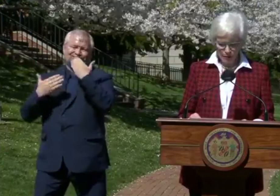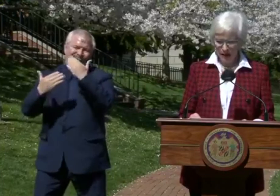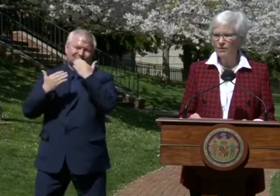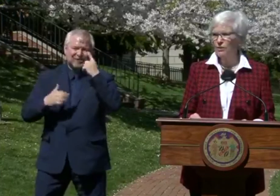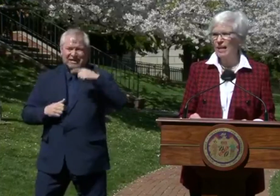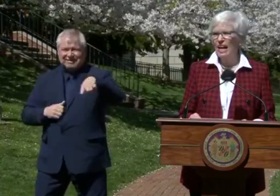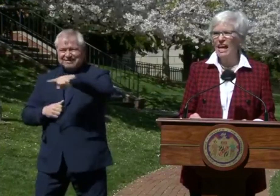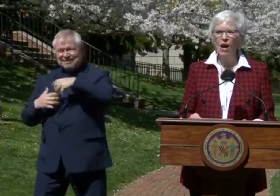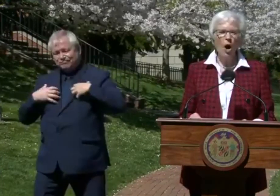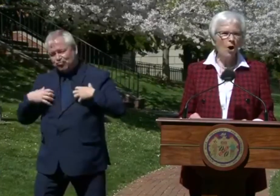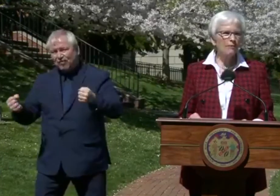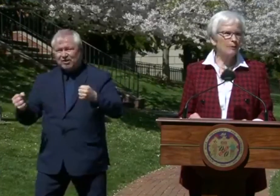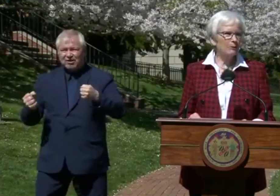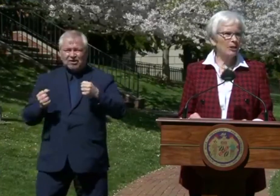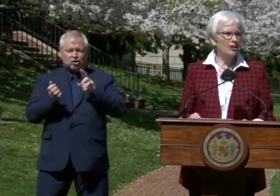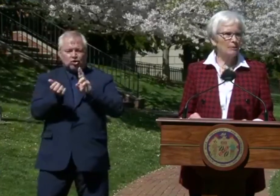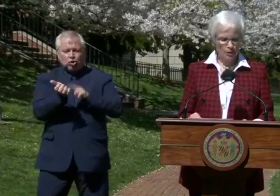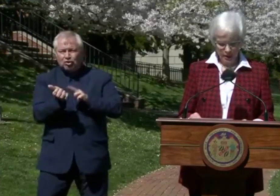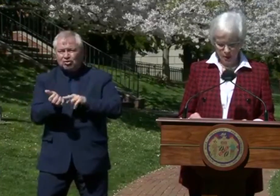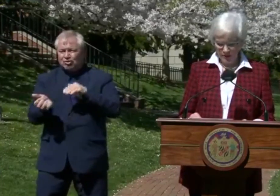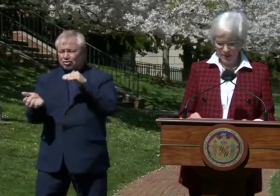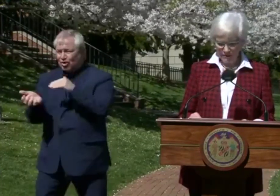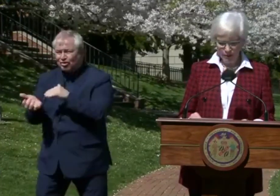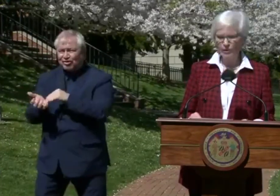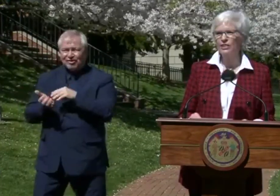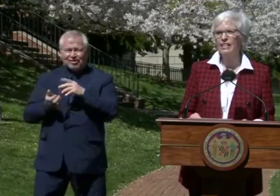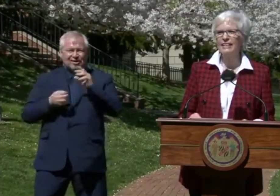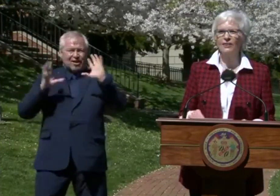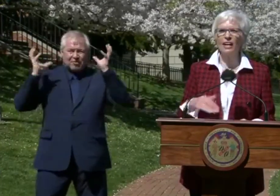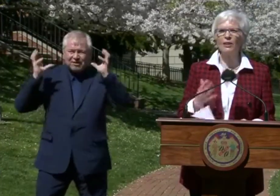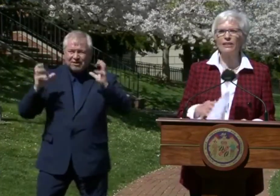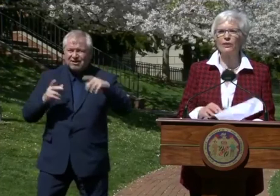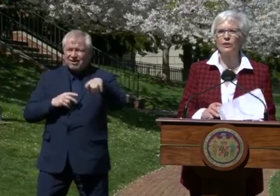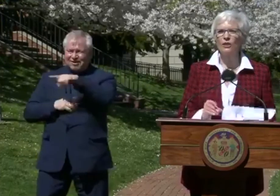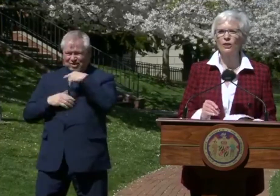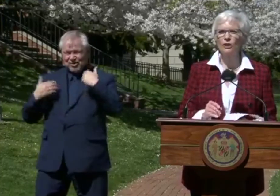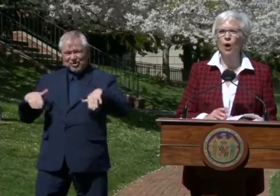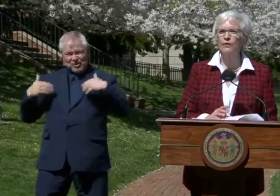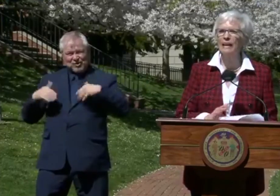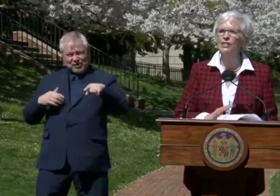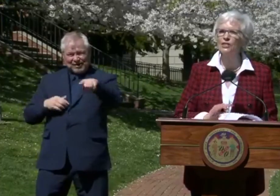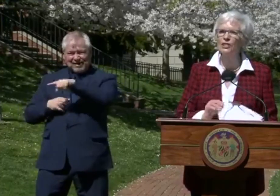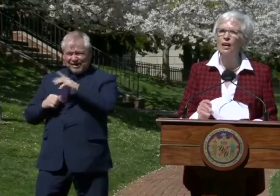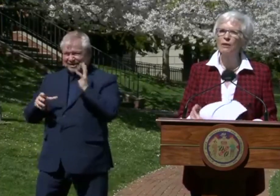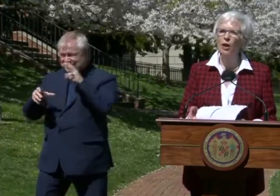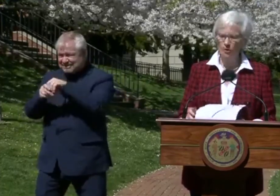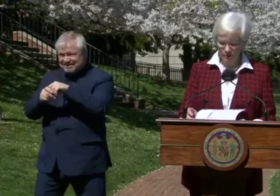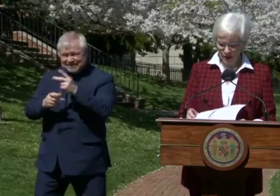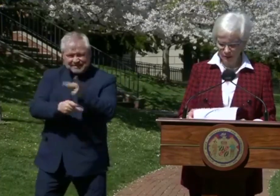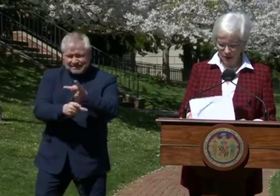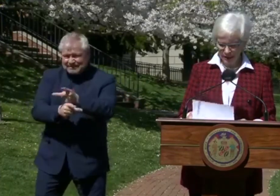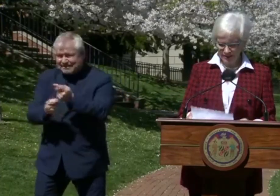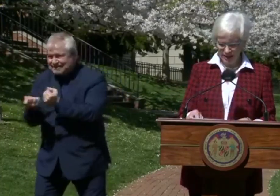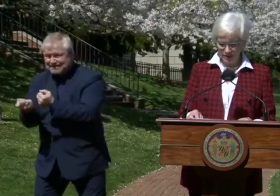first responders and all of the people in our community who have stepped forward to take care not only of COVID patients, but also of